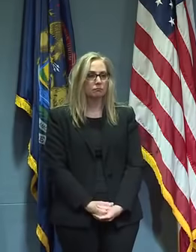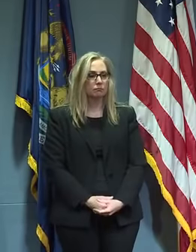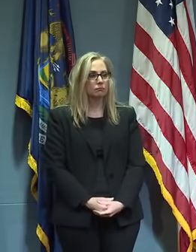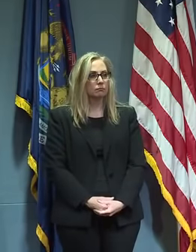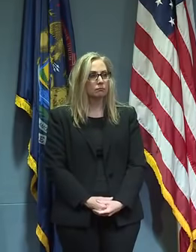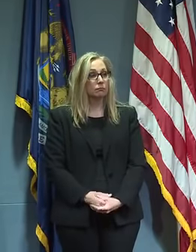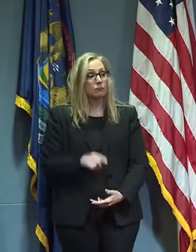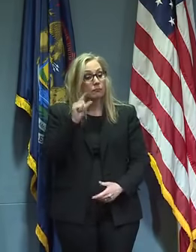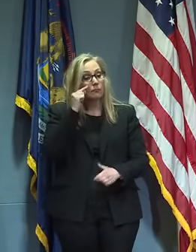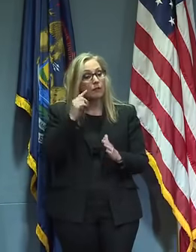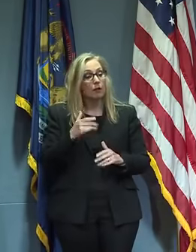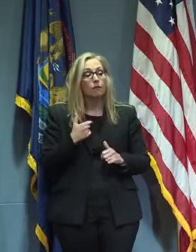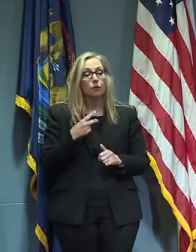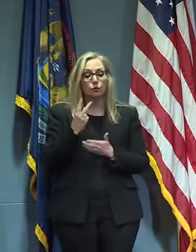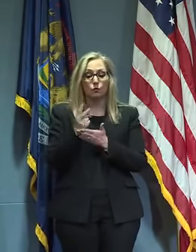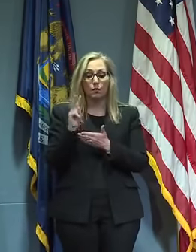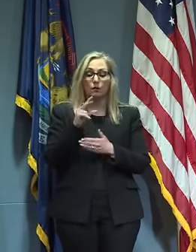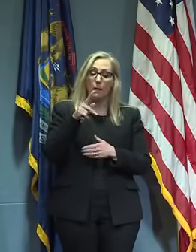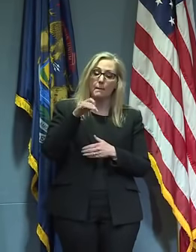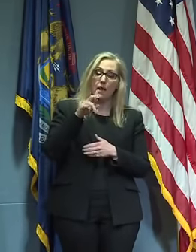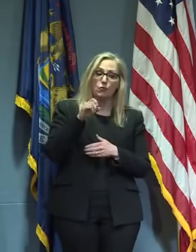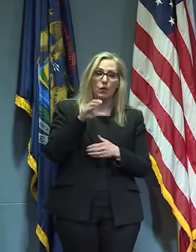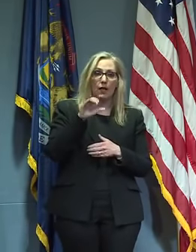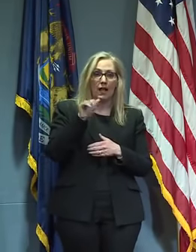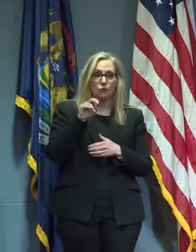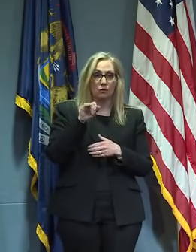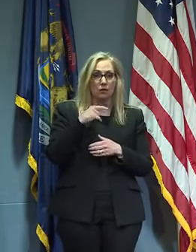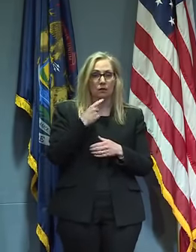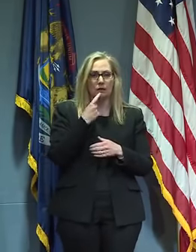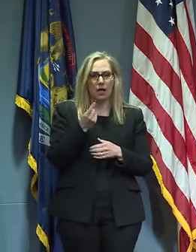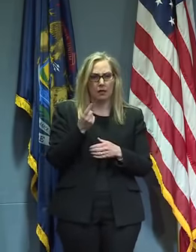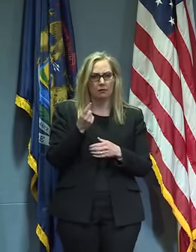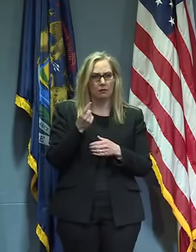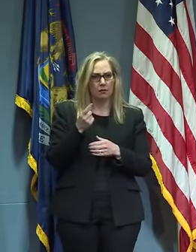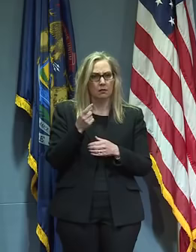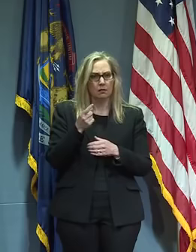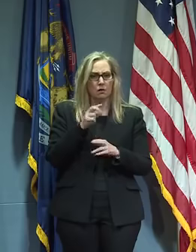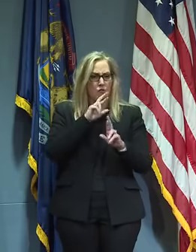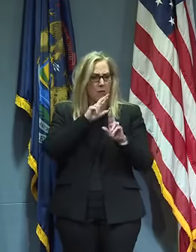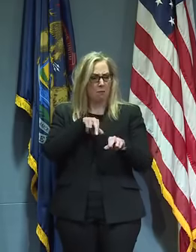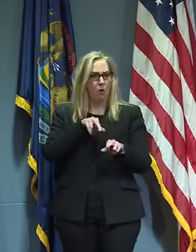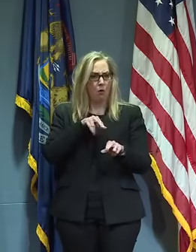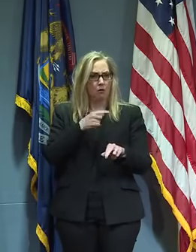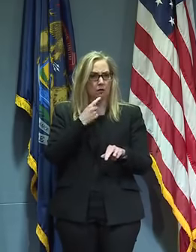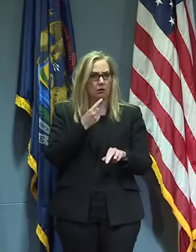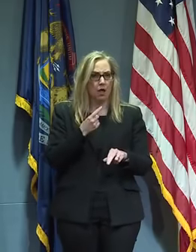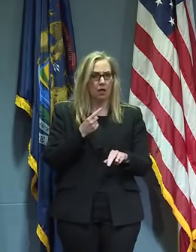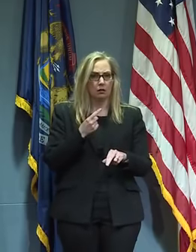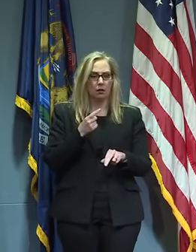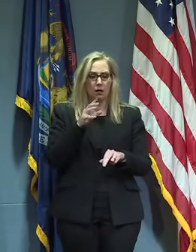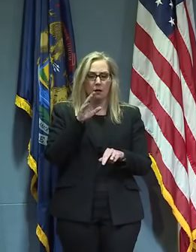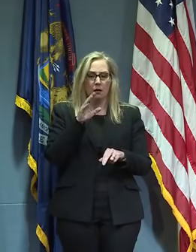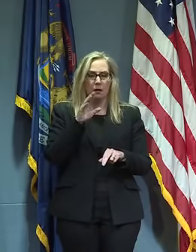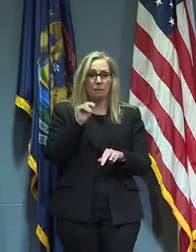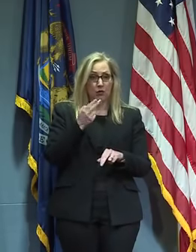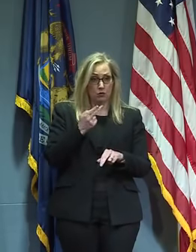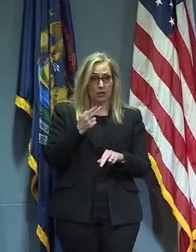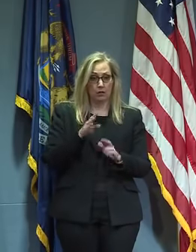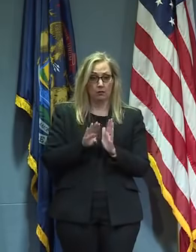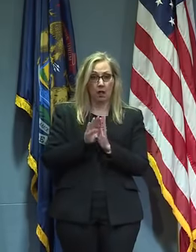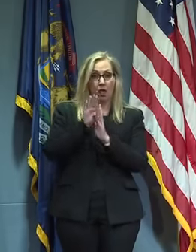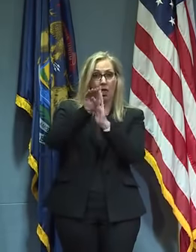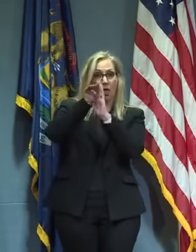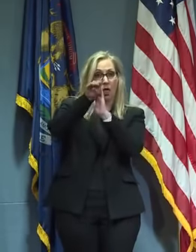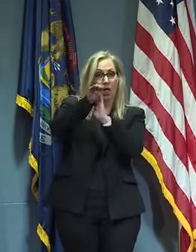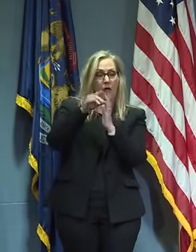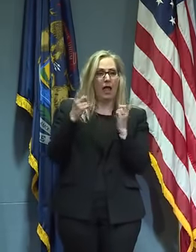Governor, 2 weeks ago, Patrick Anderson put out a report that said that Michigan's curve had essentially flattened 2 weeks ago. Question one is,